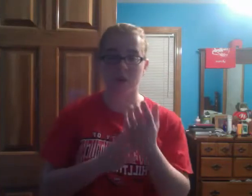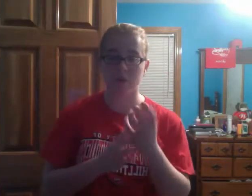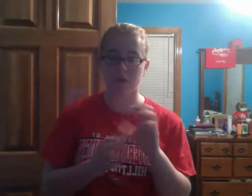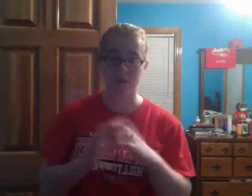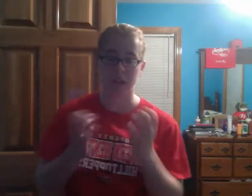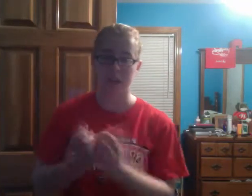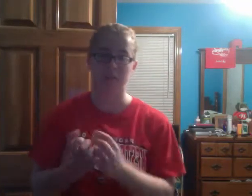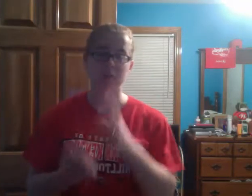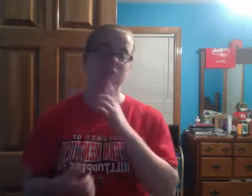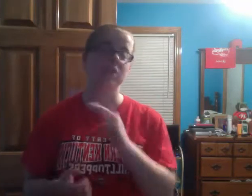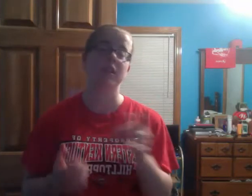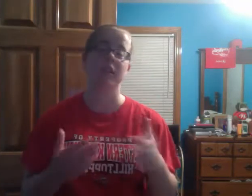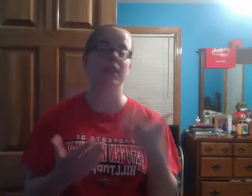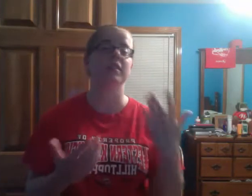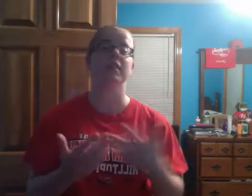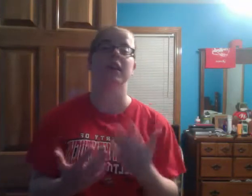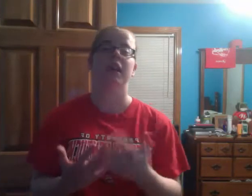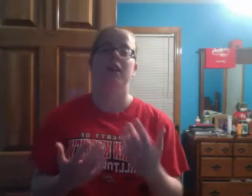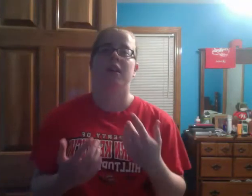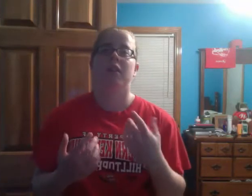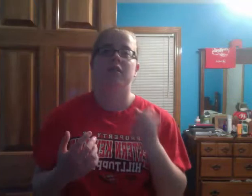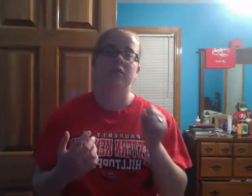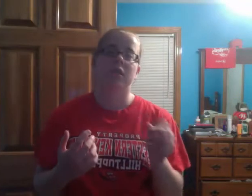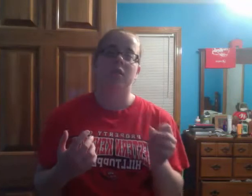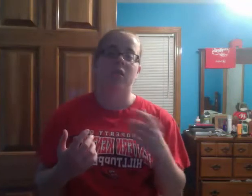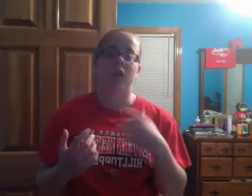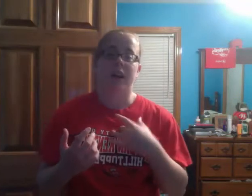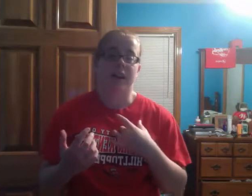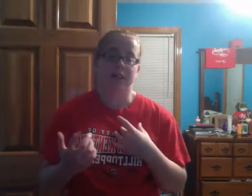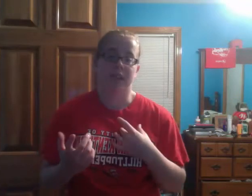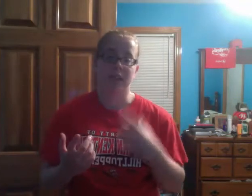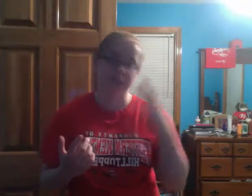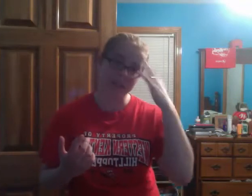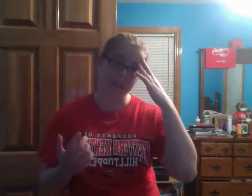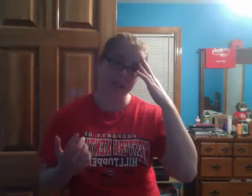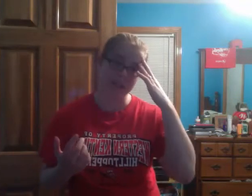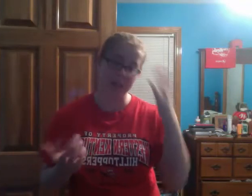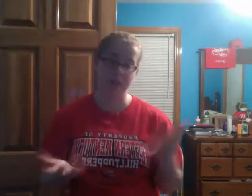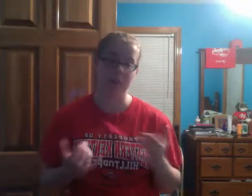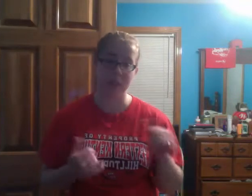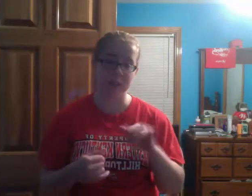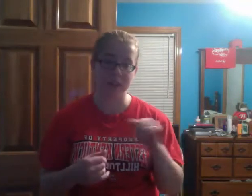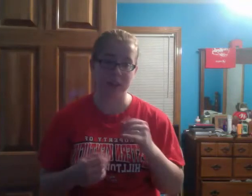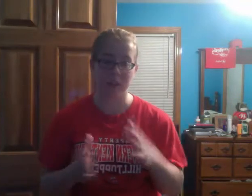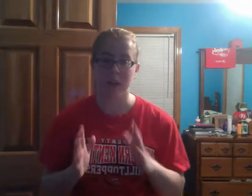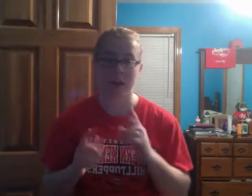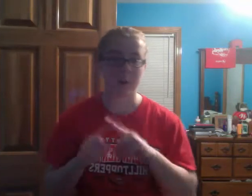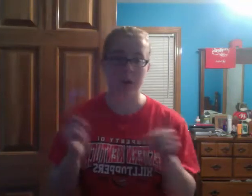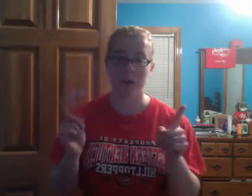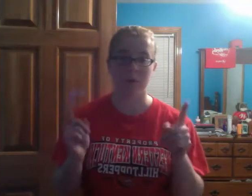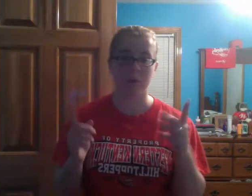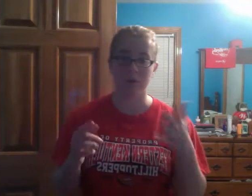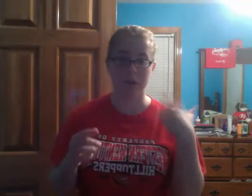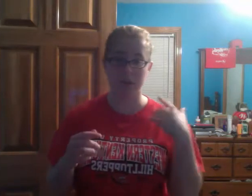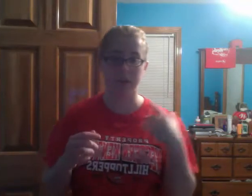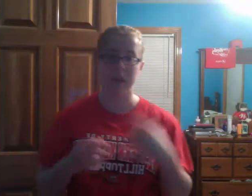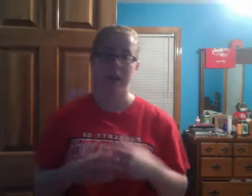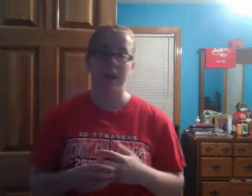culture class was really easy. So I guess I was thinking that this would be the same way, but it wasn't.